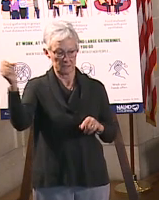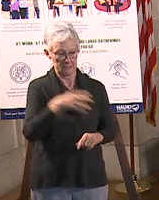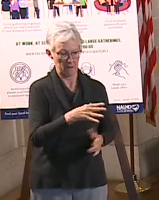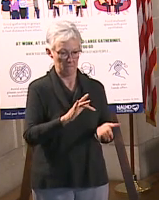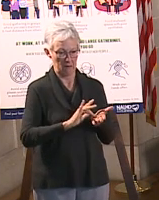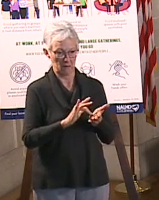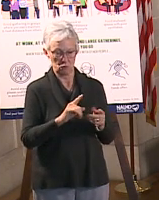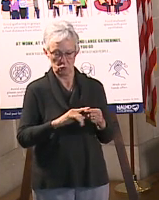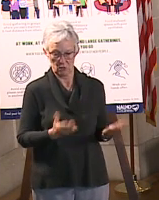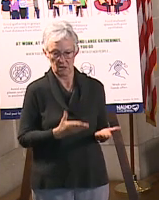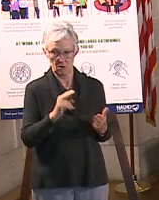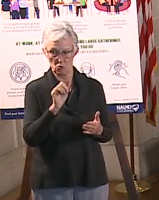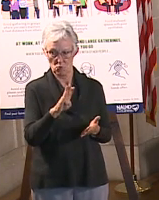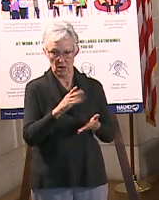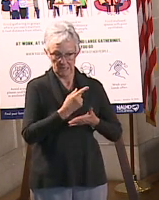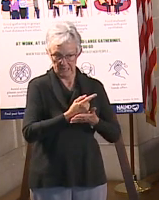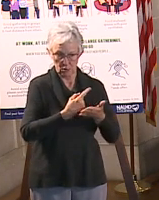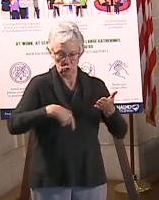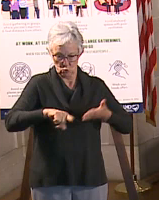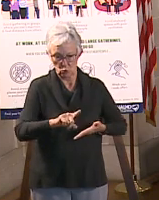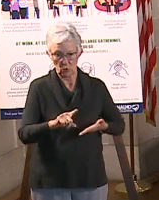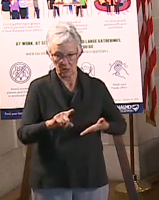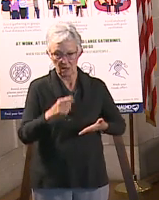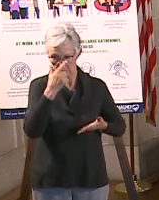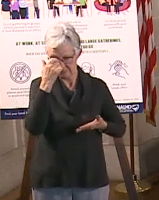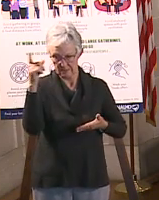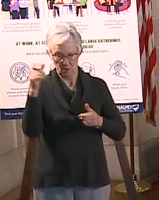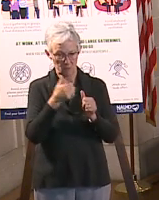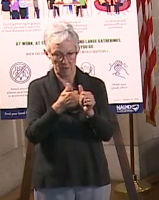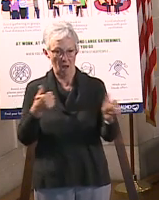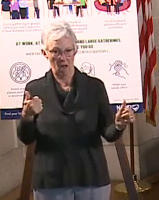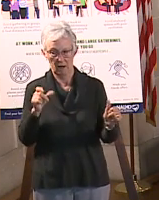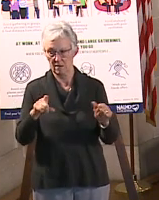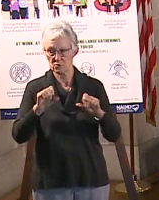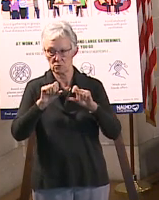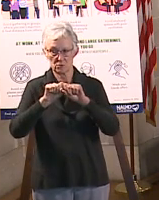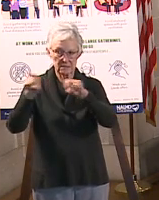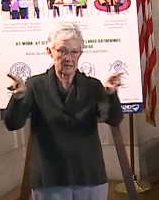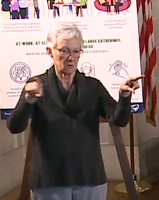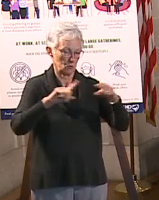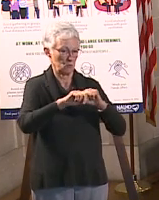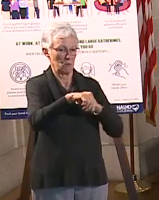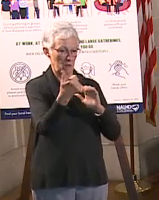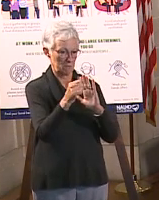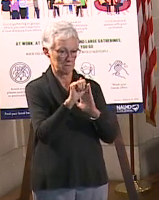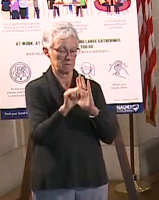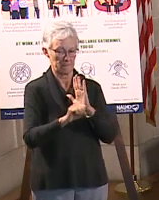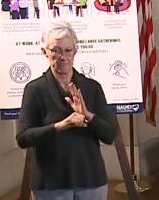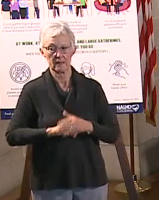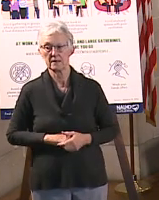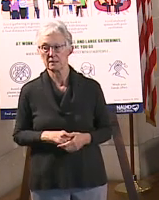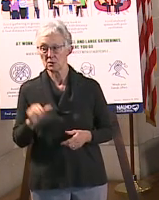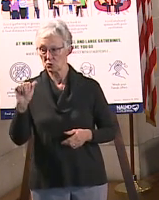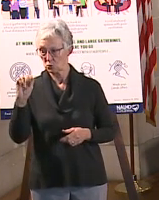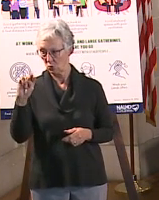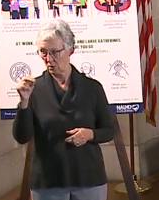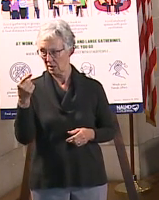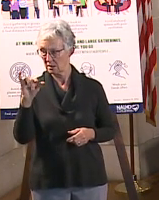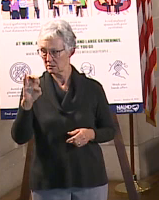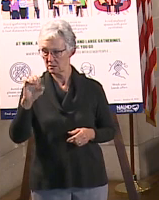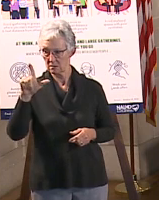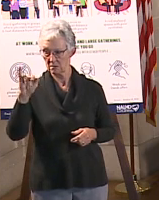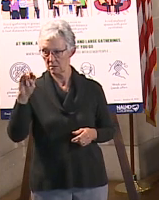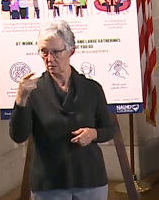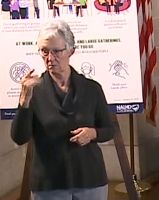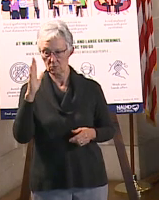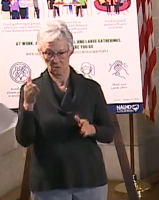who's our incident commander, to come up and go into a little bit more detail. She'll cover some of the same stuff I just talked about with regard to the vaccine, but she's going to go into more detail from our plan.